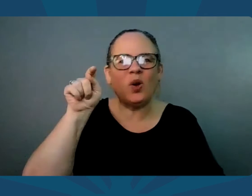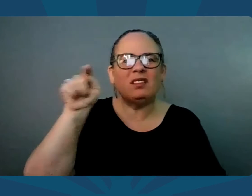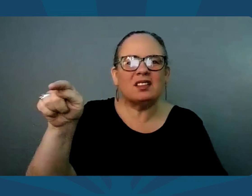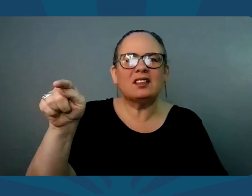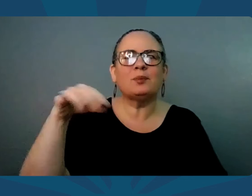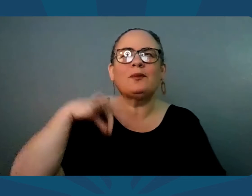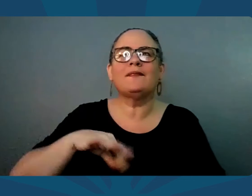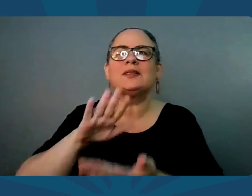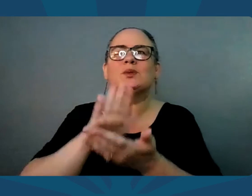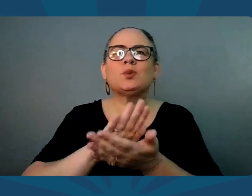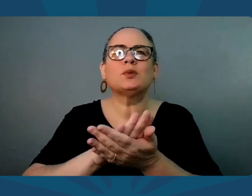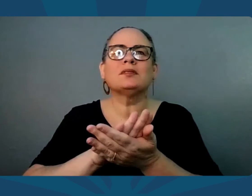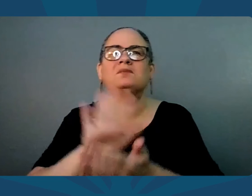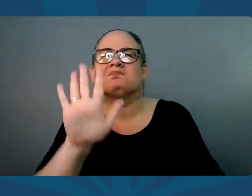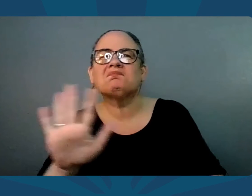tune of